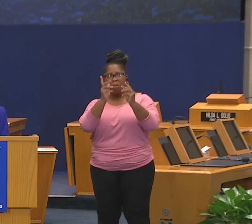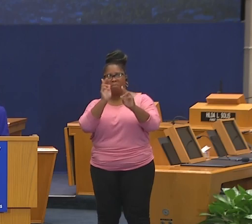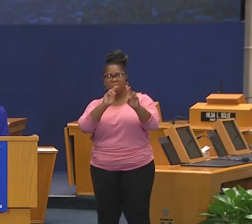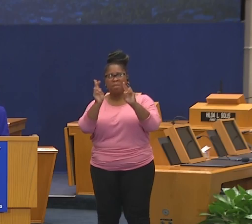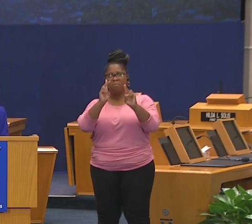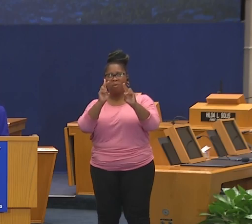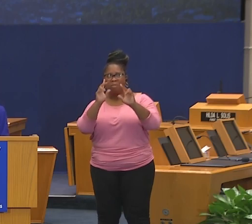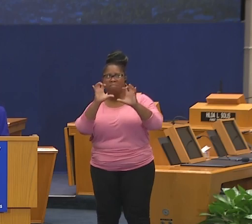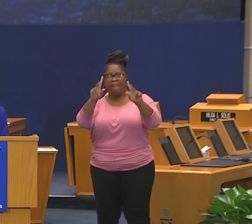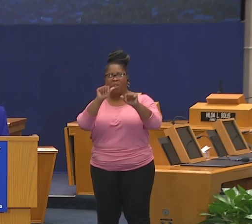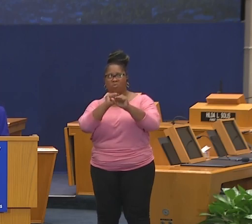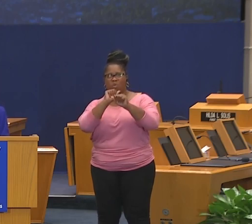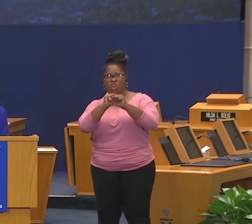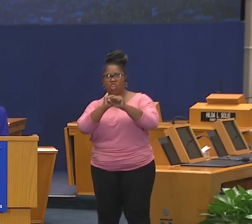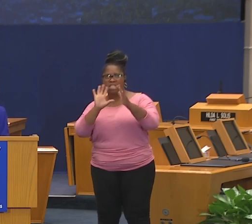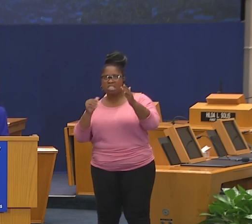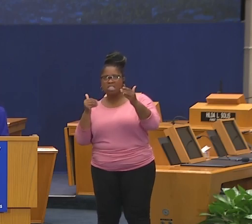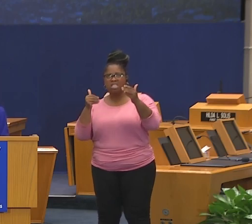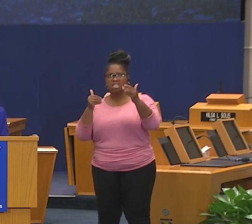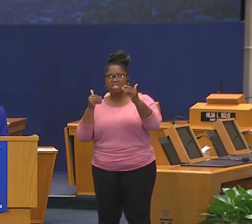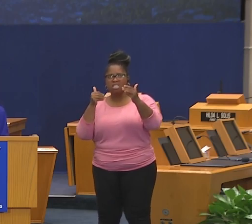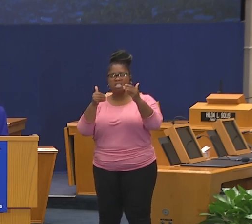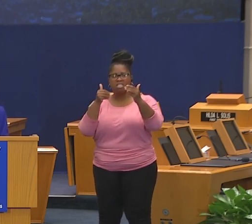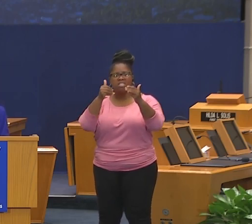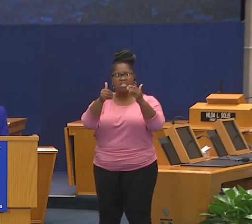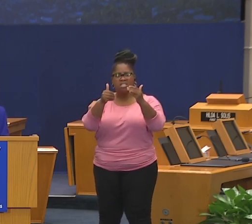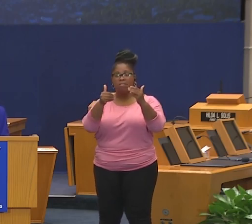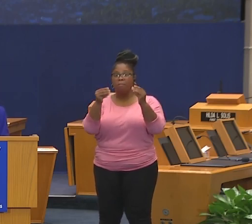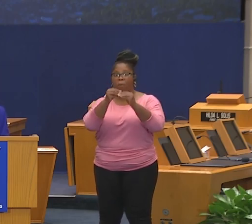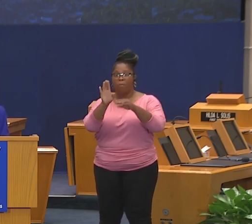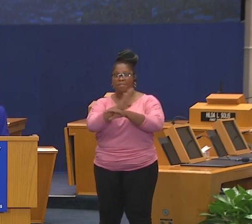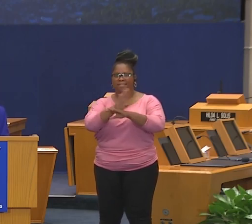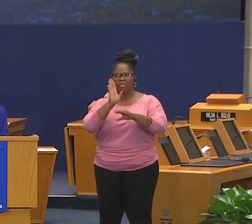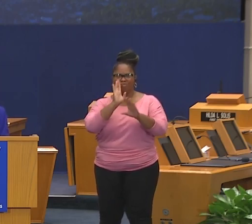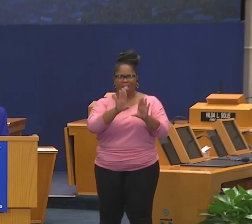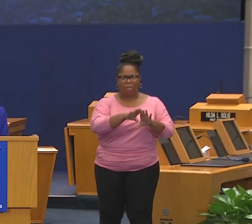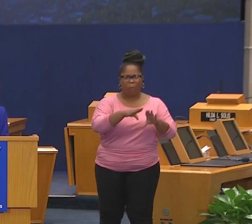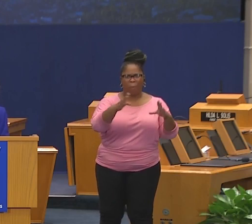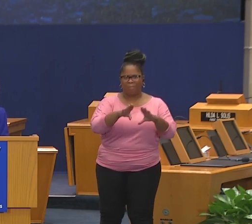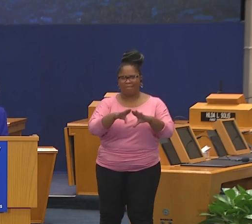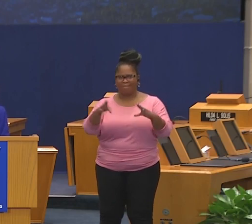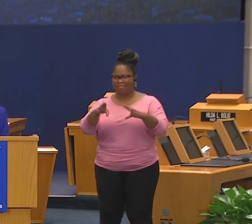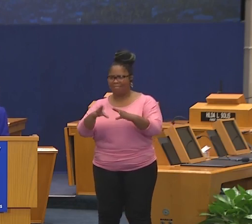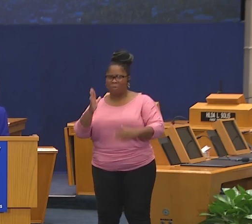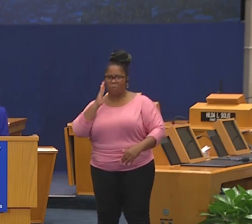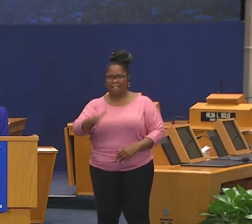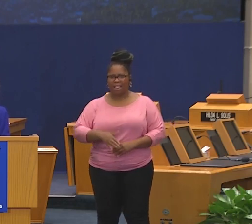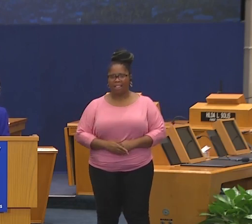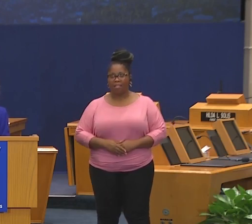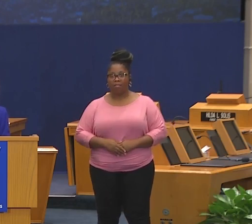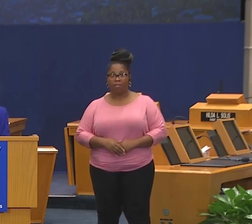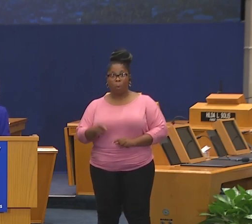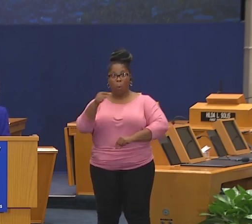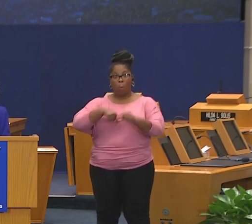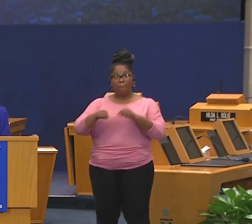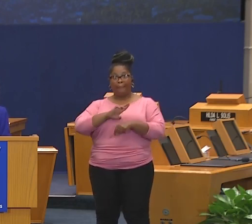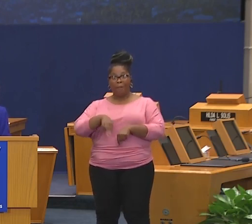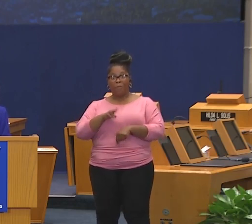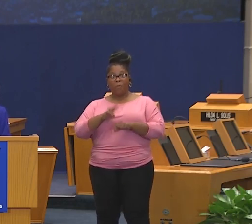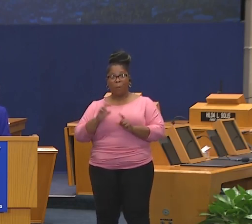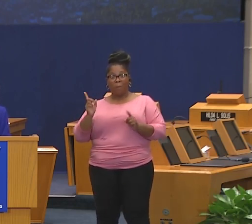able to go back to work, and there'll be more places that will be open. We're never going to be able to go back to exactly the way it